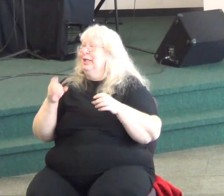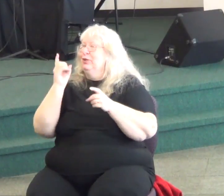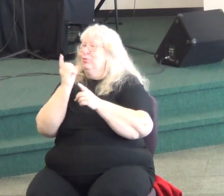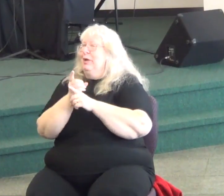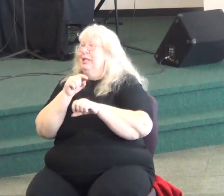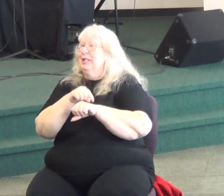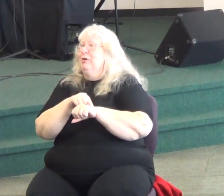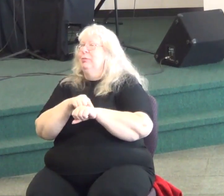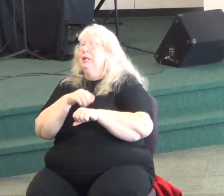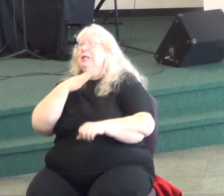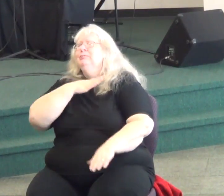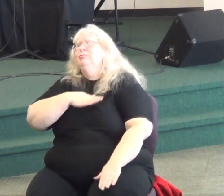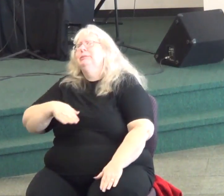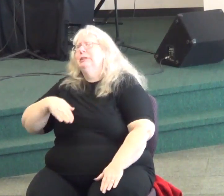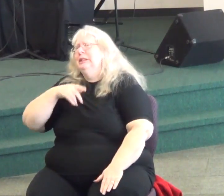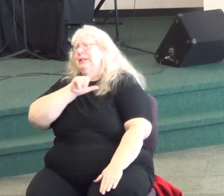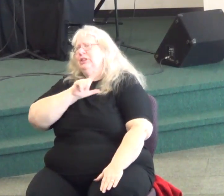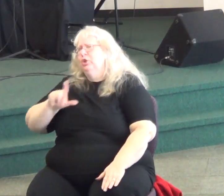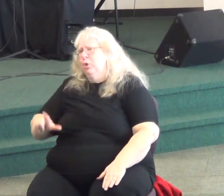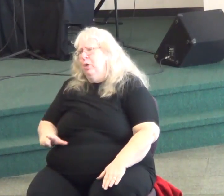It says, please, Lord, save us.